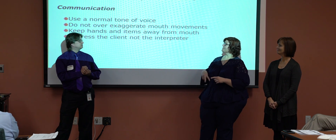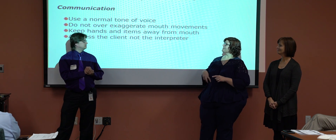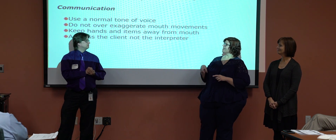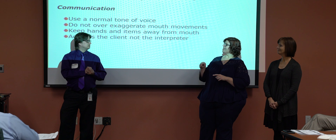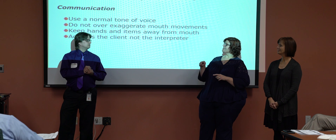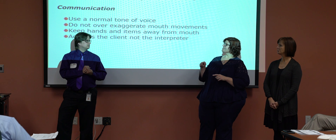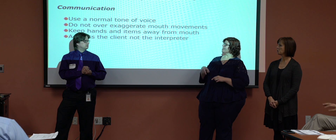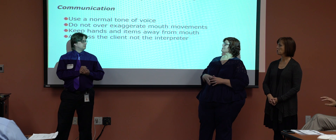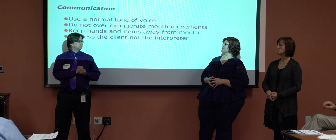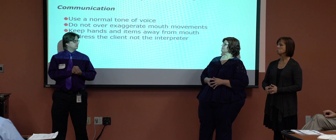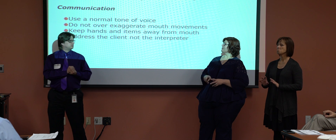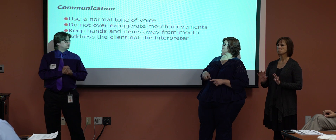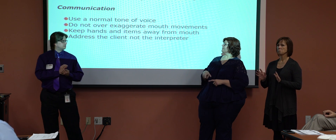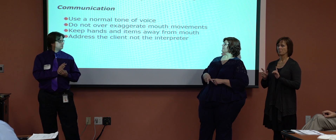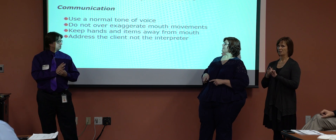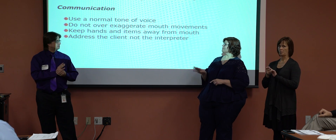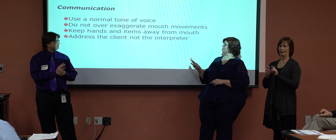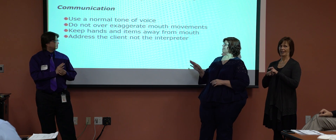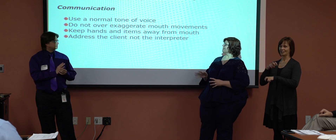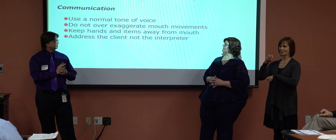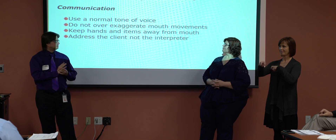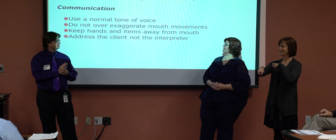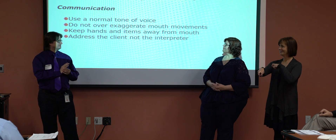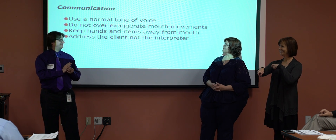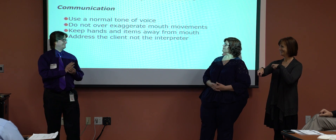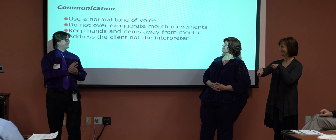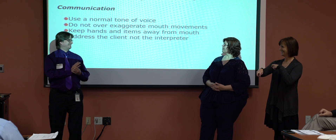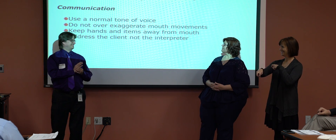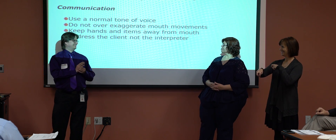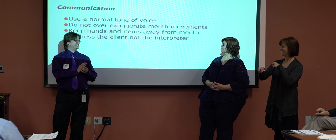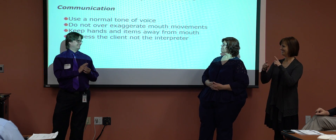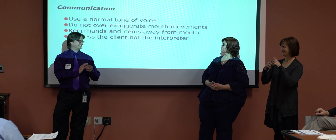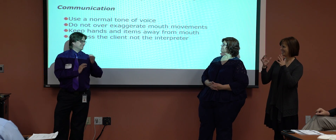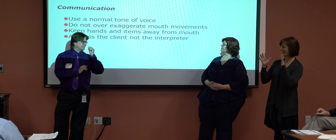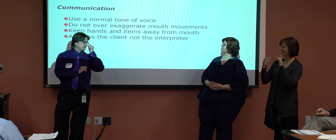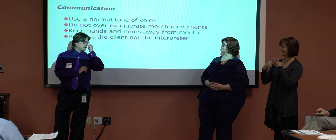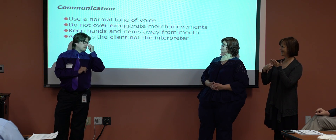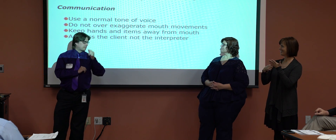No, I think I jumped the gun on that one, and I think we have that one addressed.